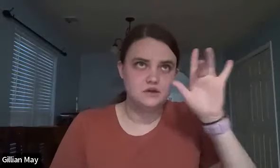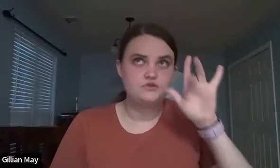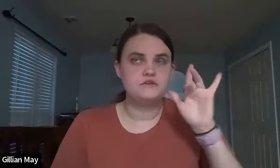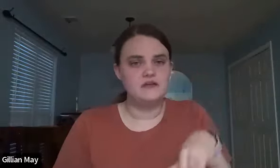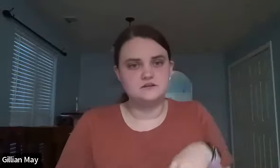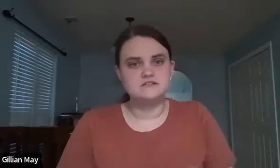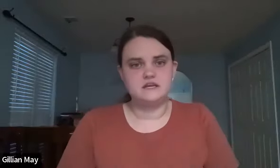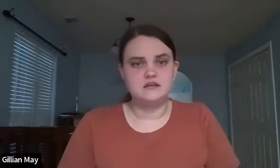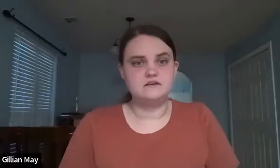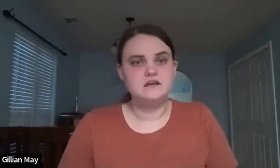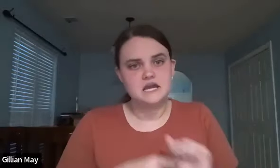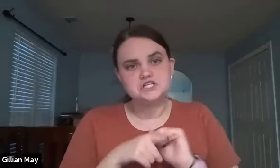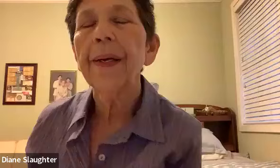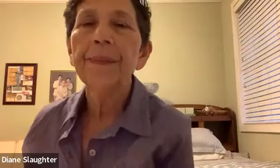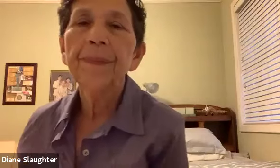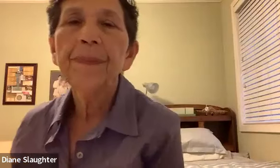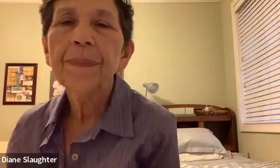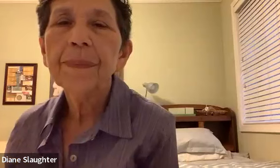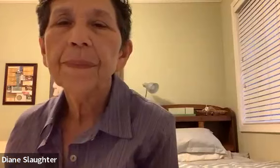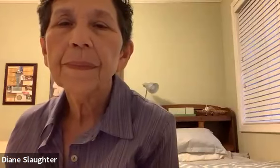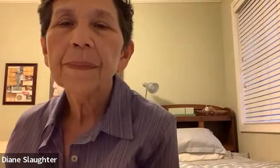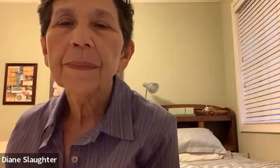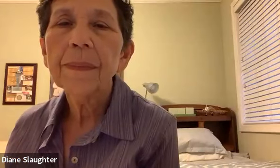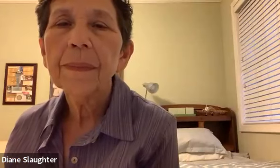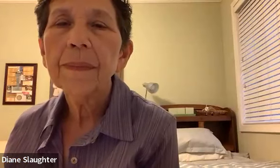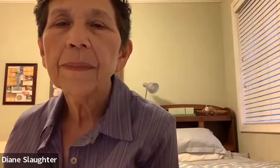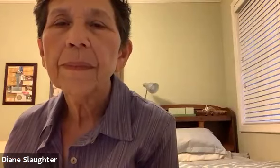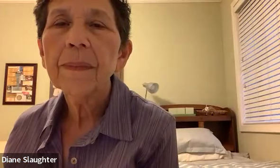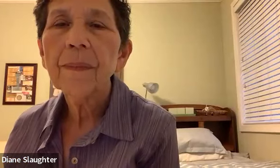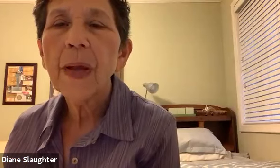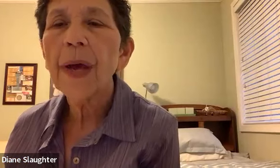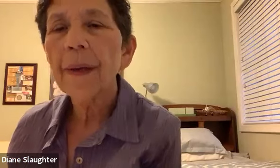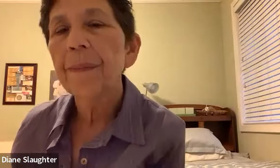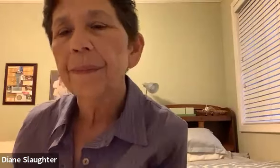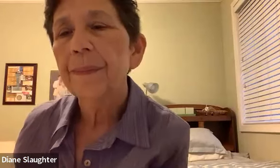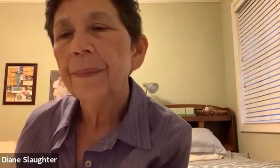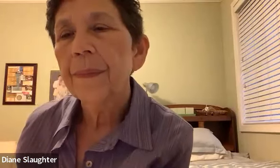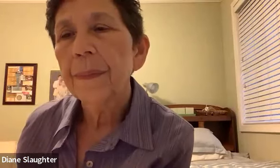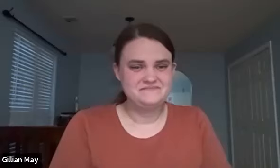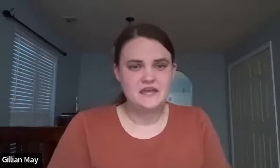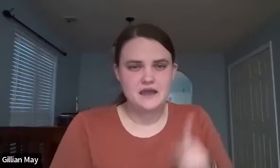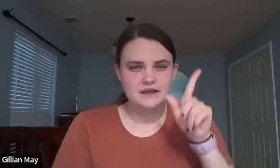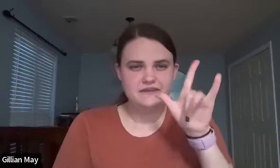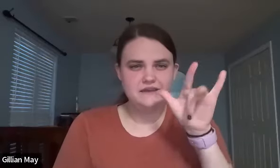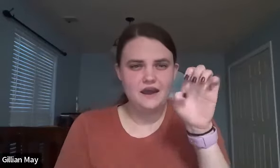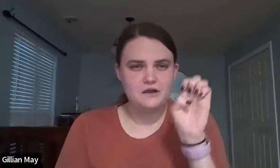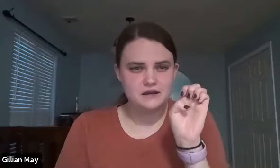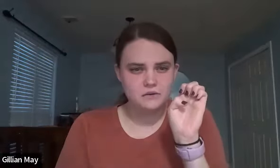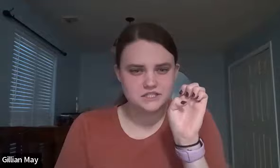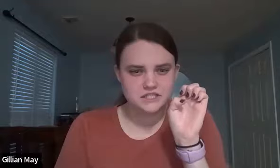go through the letters again. Okay. And just practicing that will help for sure. Okay. Mm-hmm. I think Kyle had a